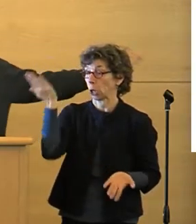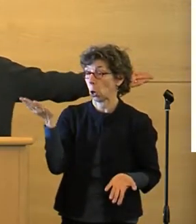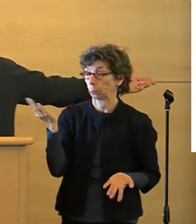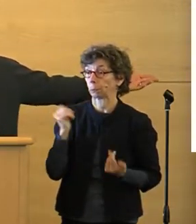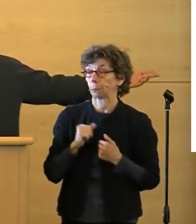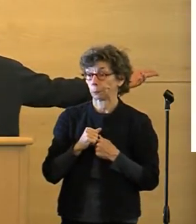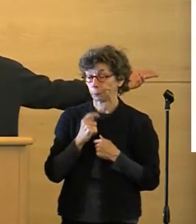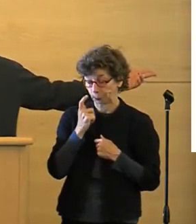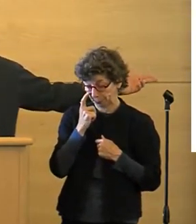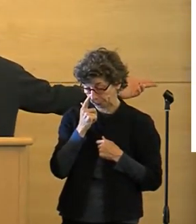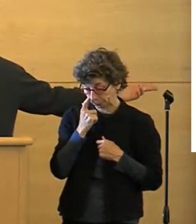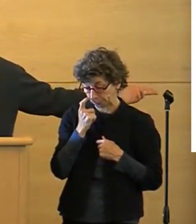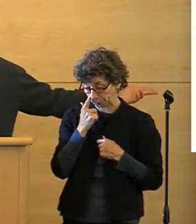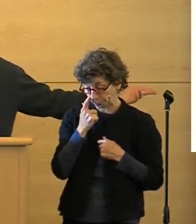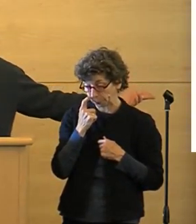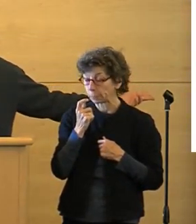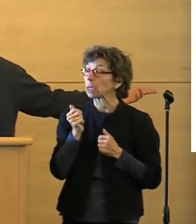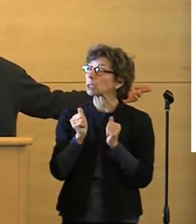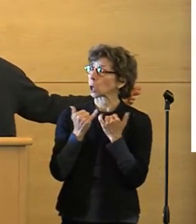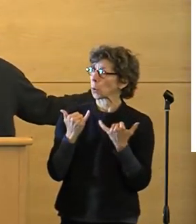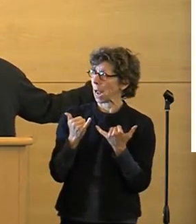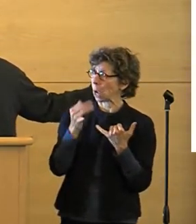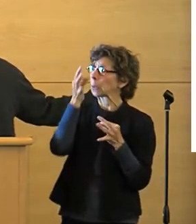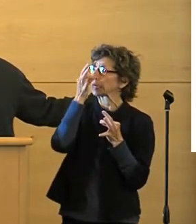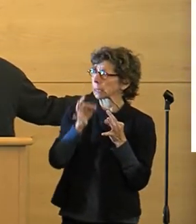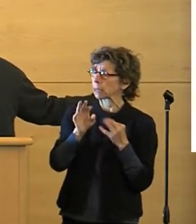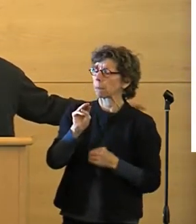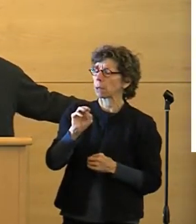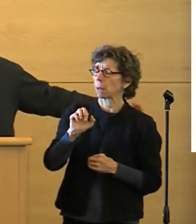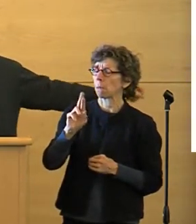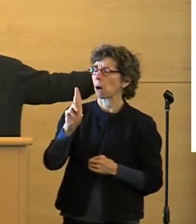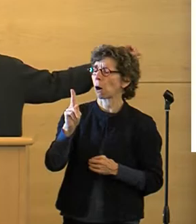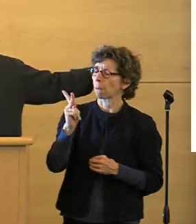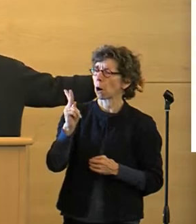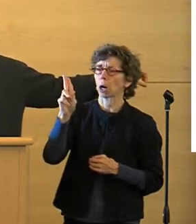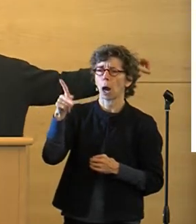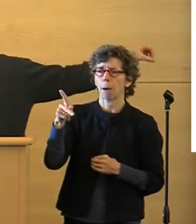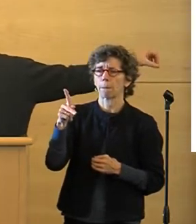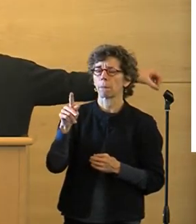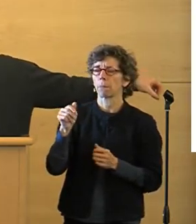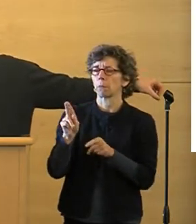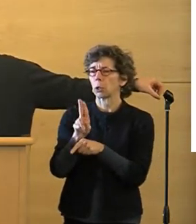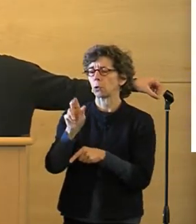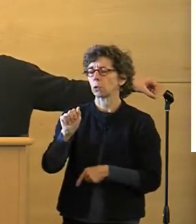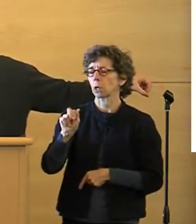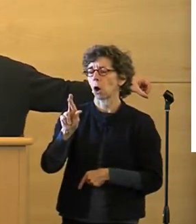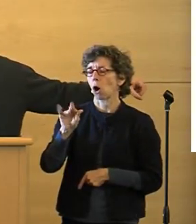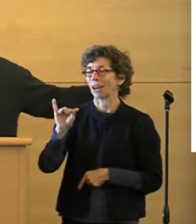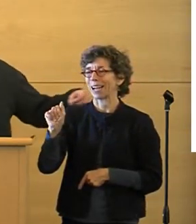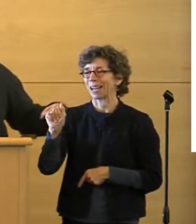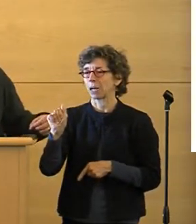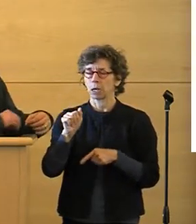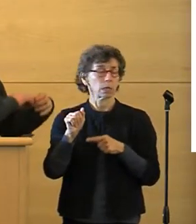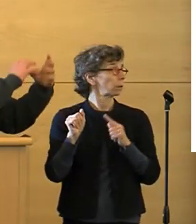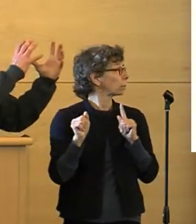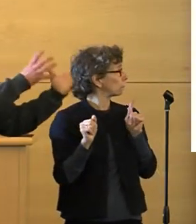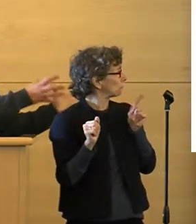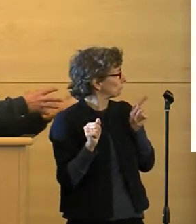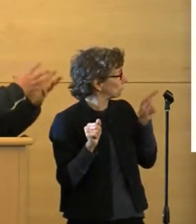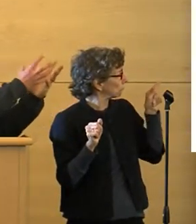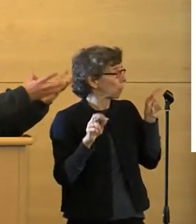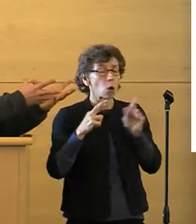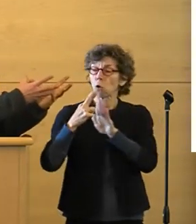web pages, that things would happen in response to something that you did, but they would happen somewhere else on the screen, and the